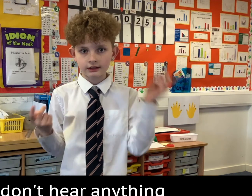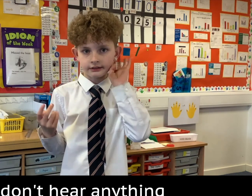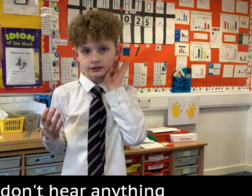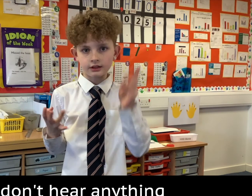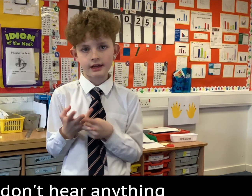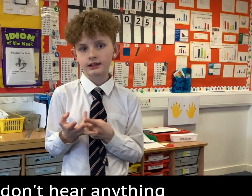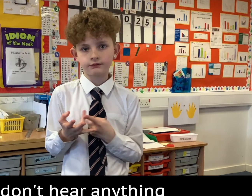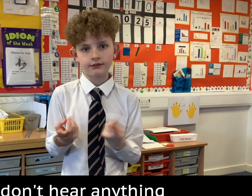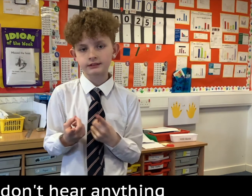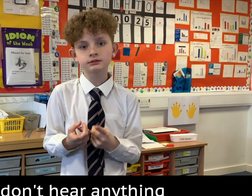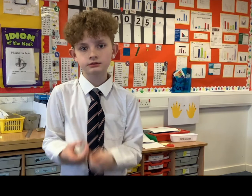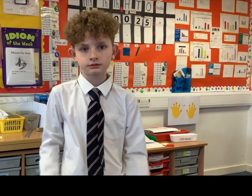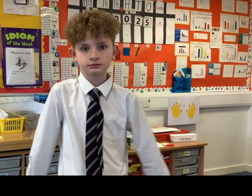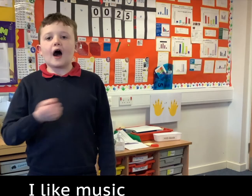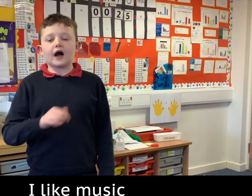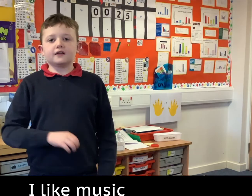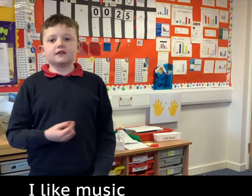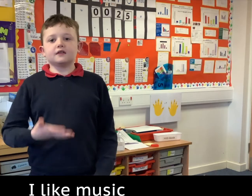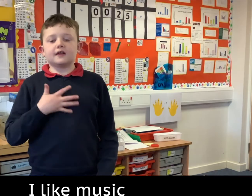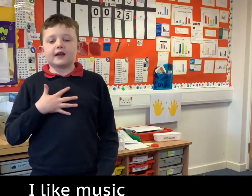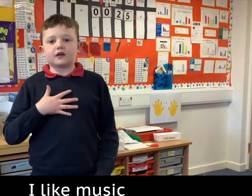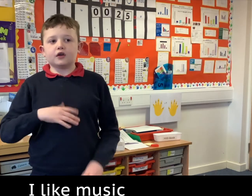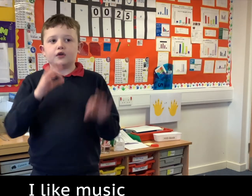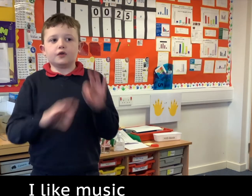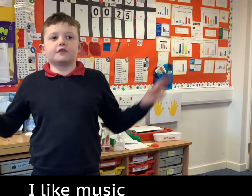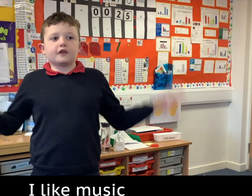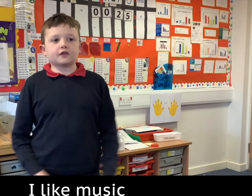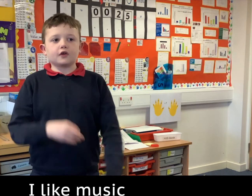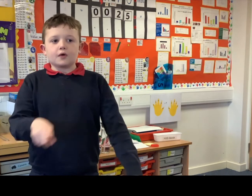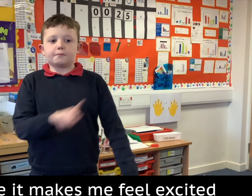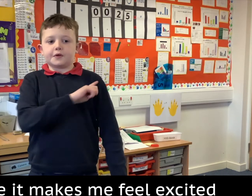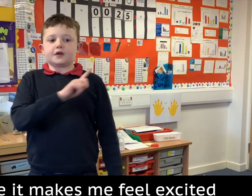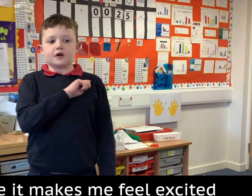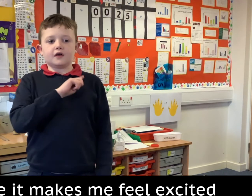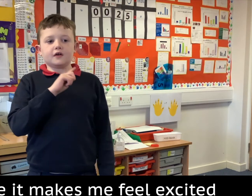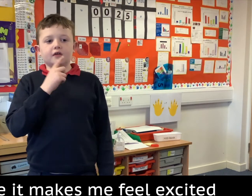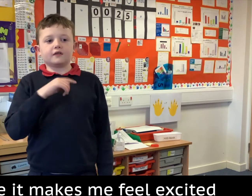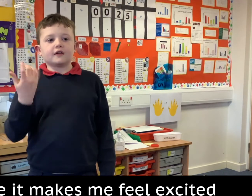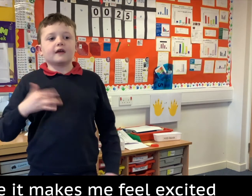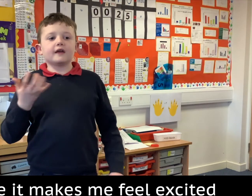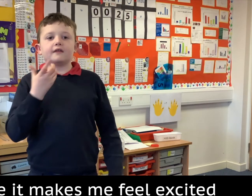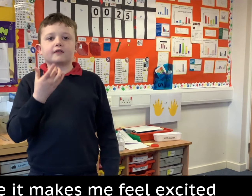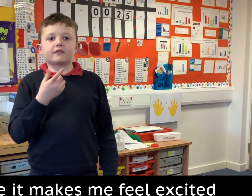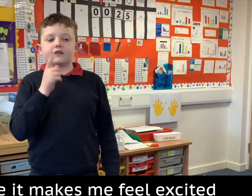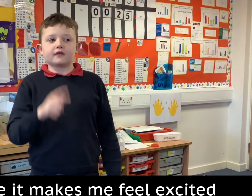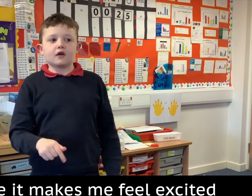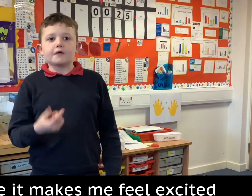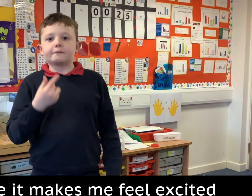I don't hear anything. I like music because